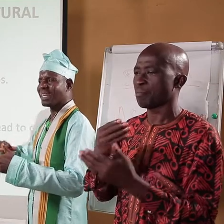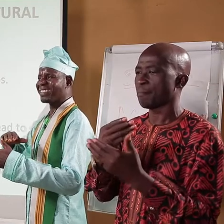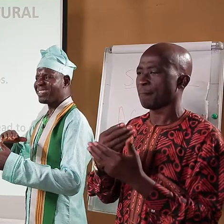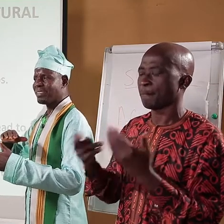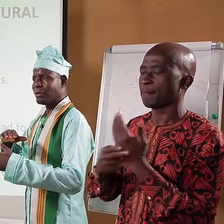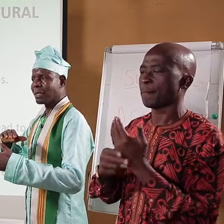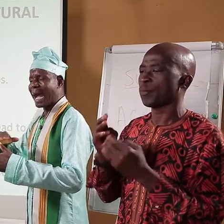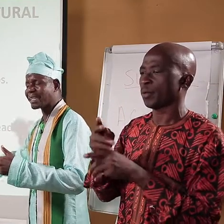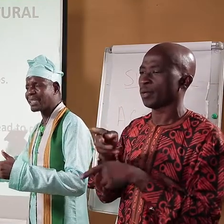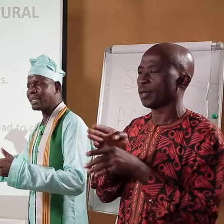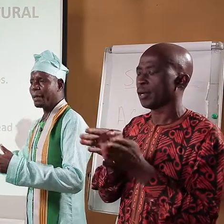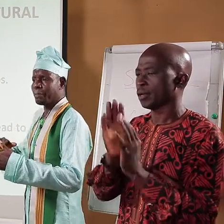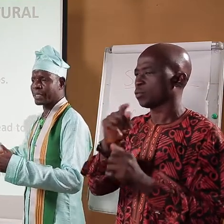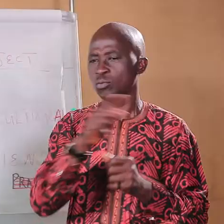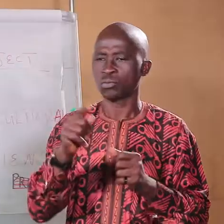close to